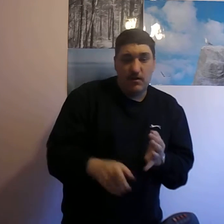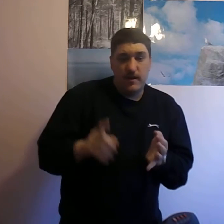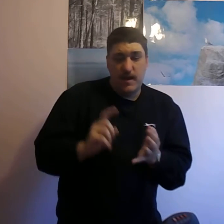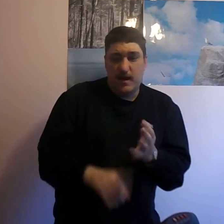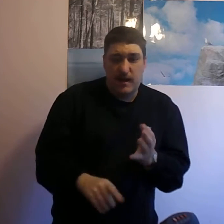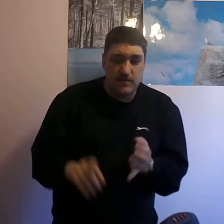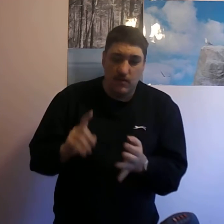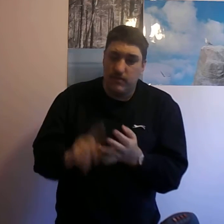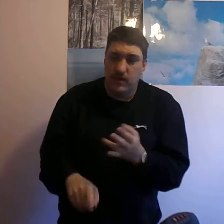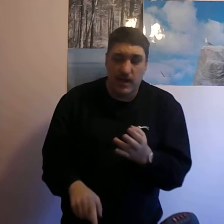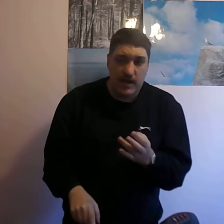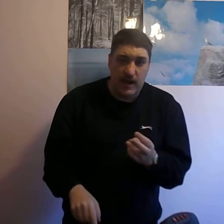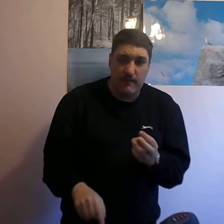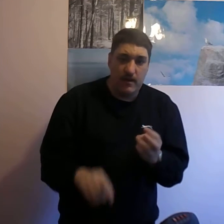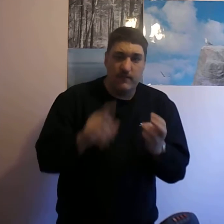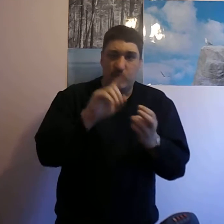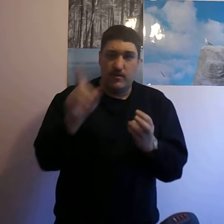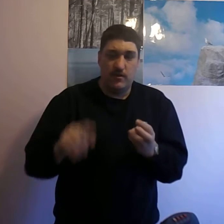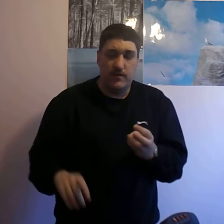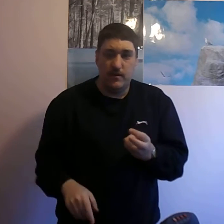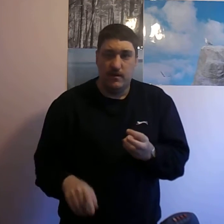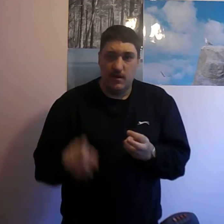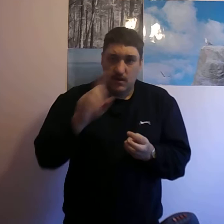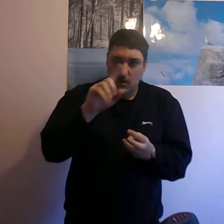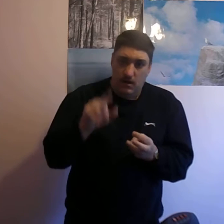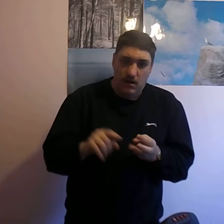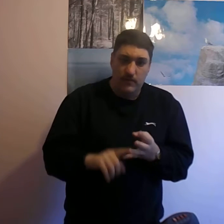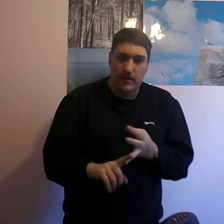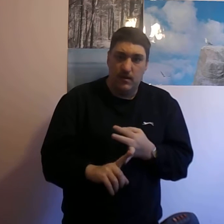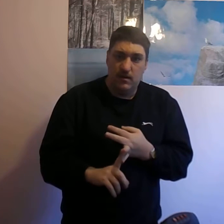You hear Cave Johnson. You hear Caroline's voice on the